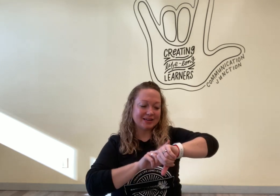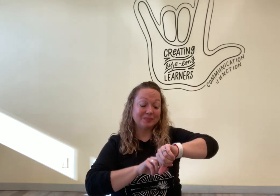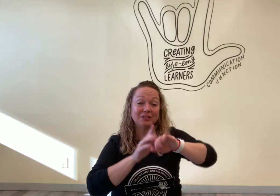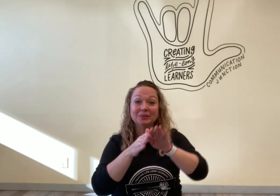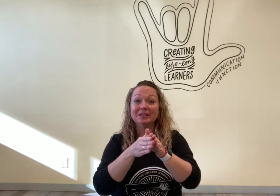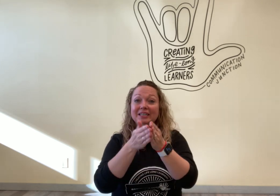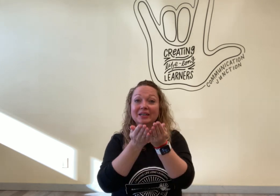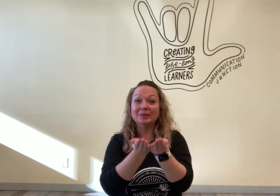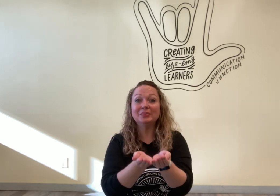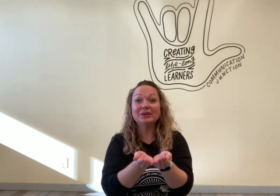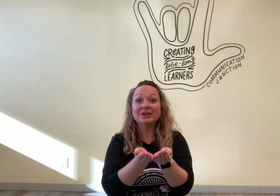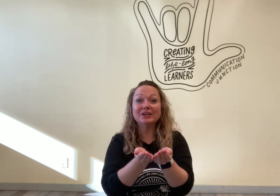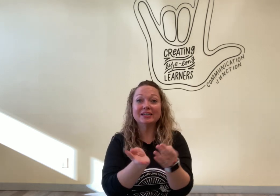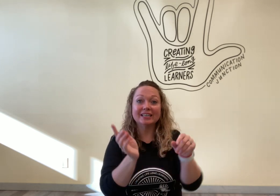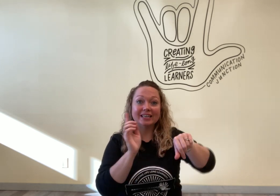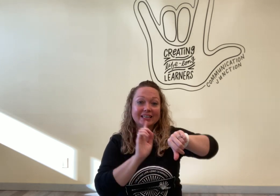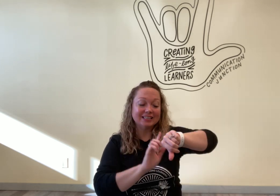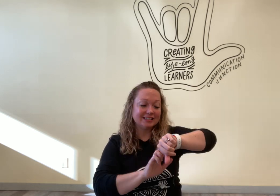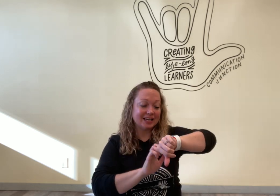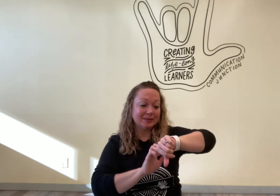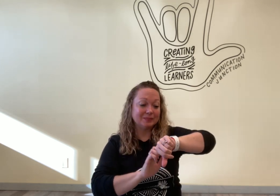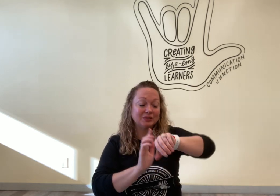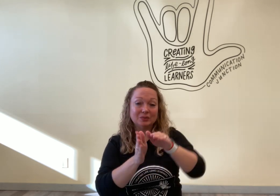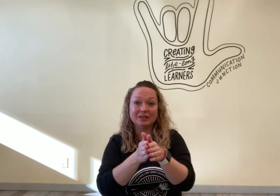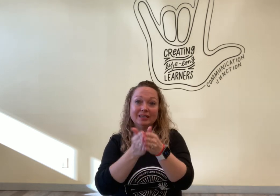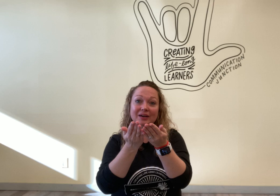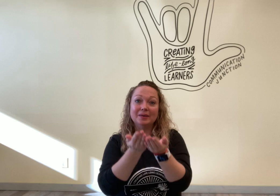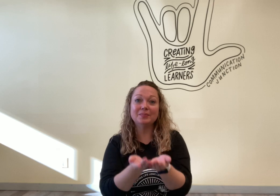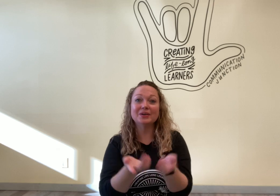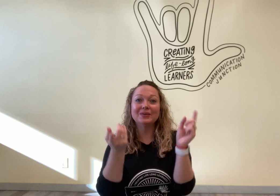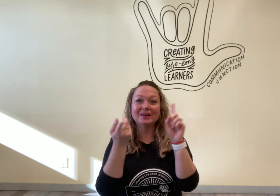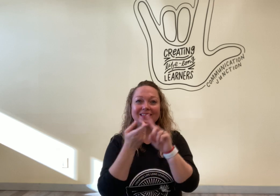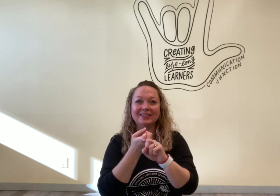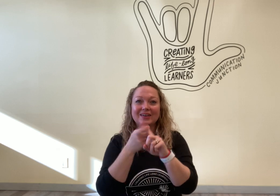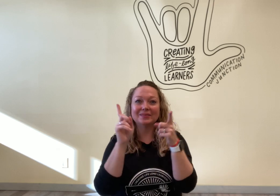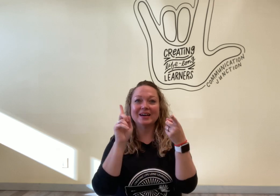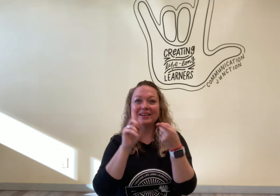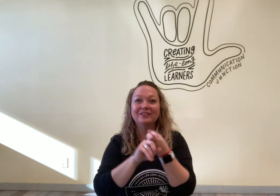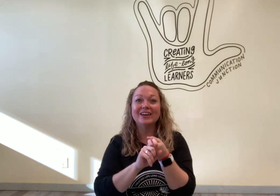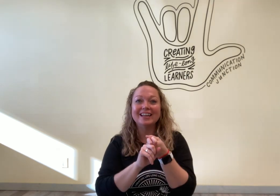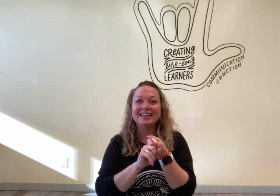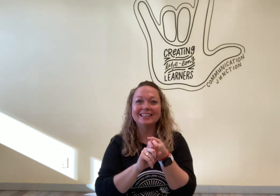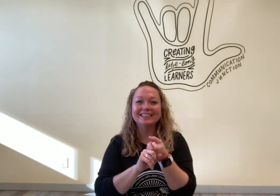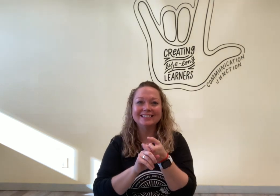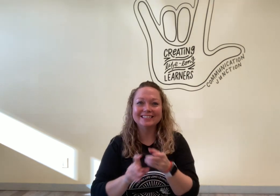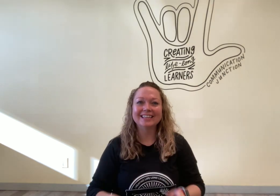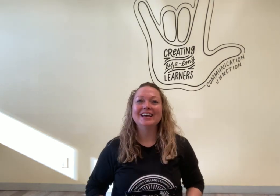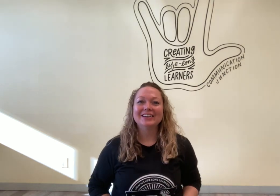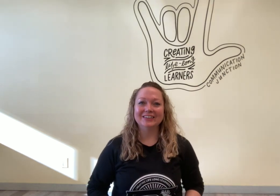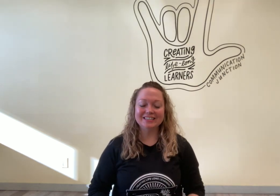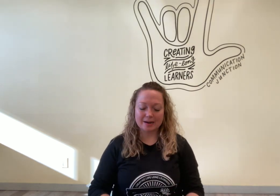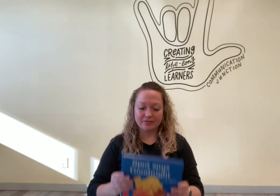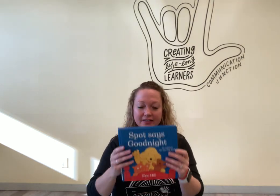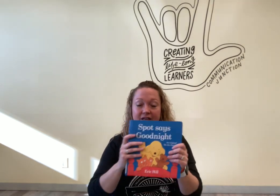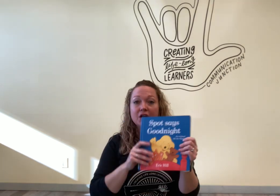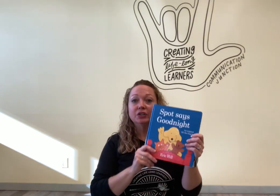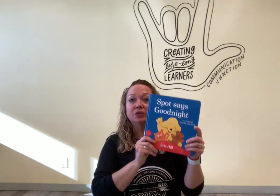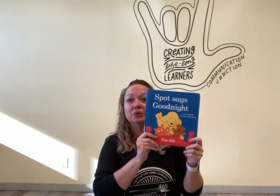to read a book. It is time to read a book with all my friends. Good job, friends. So this